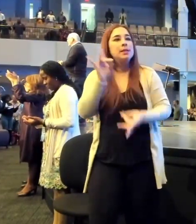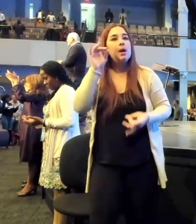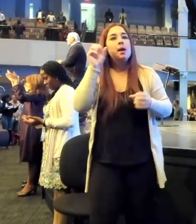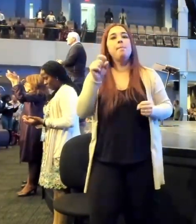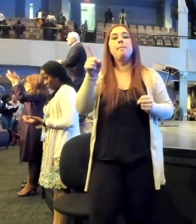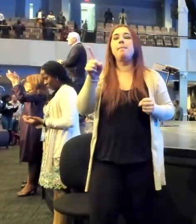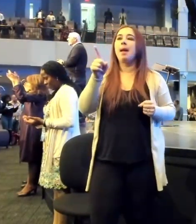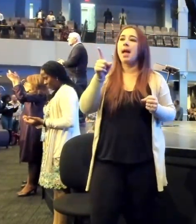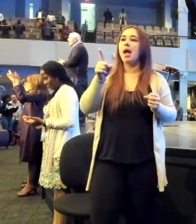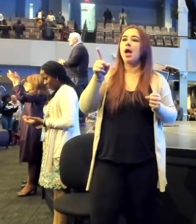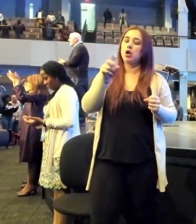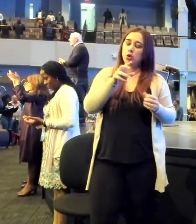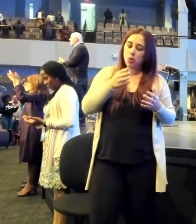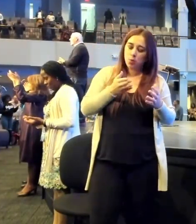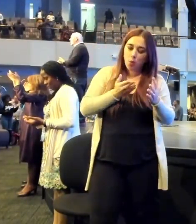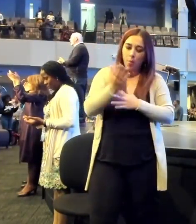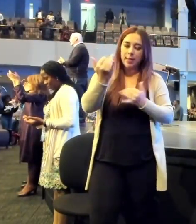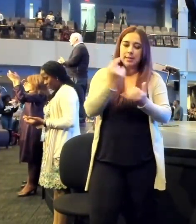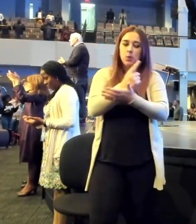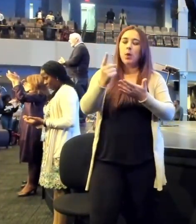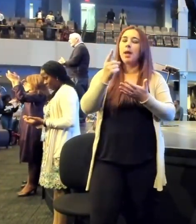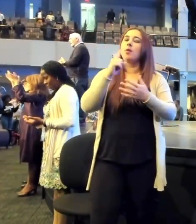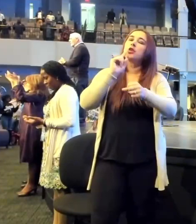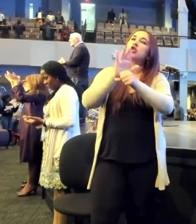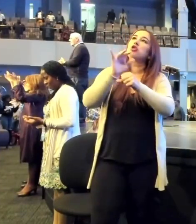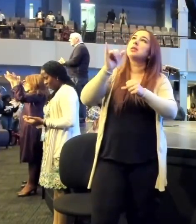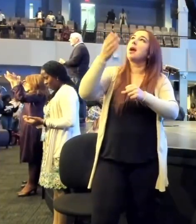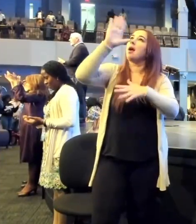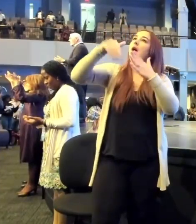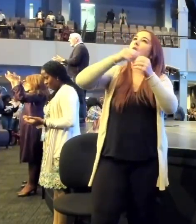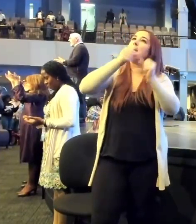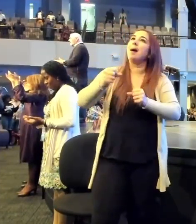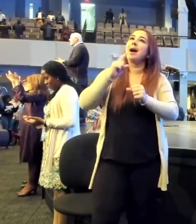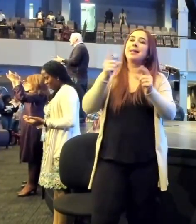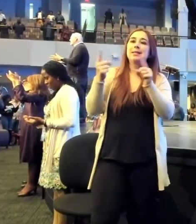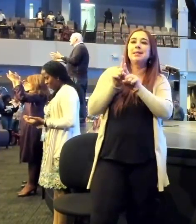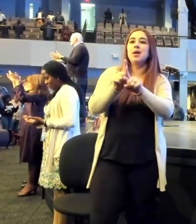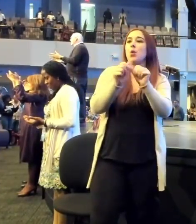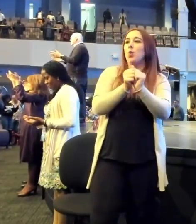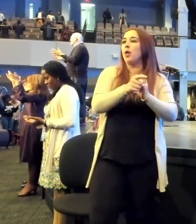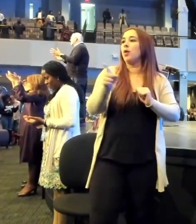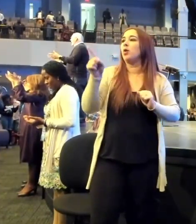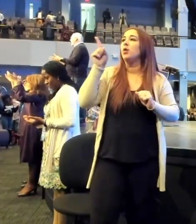this week in the assurance that God Almighty is walking with you. You are